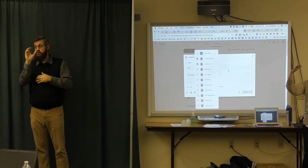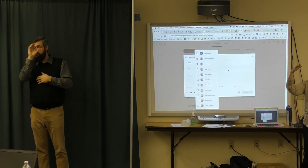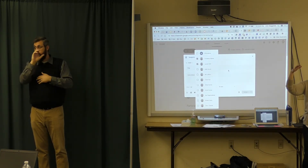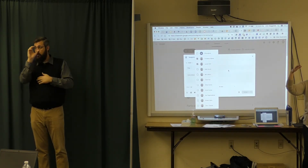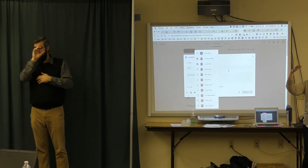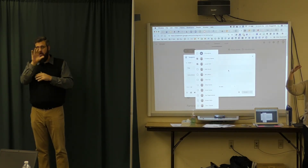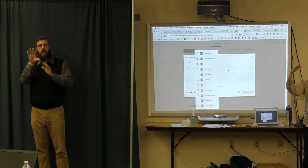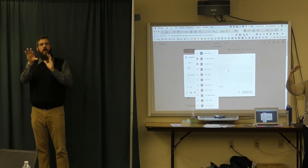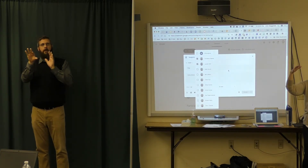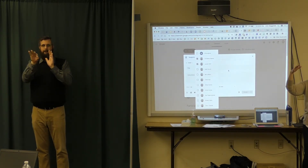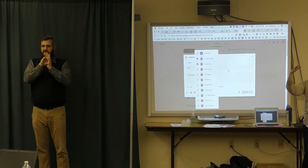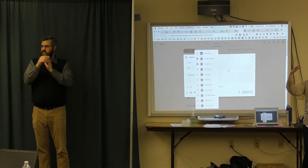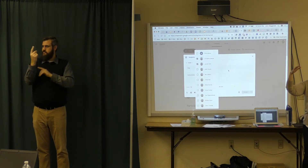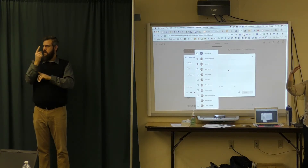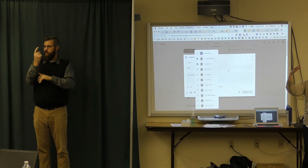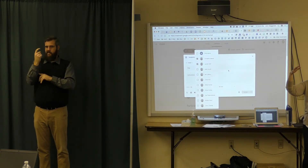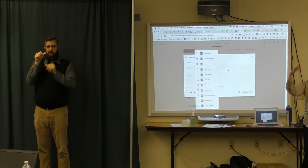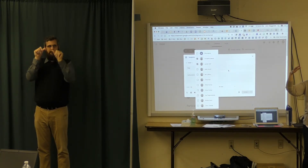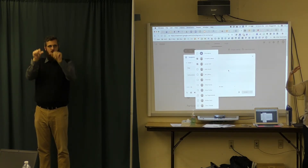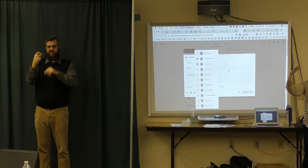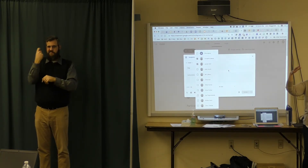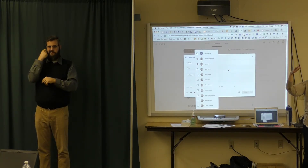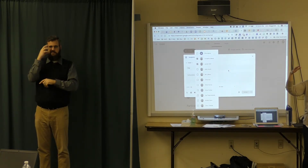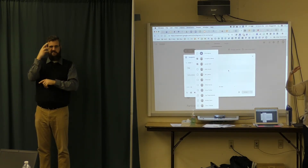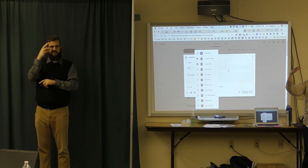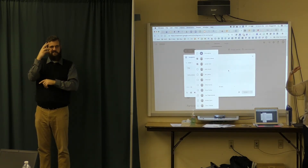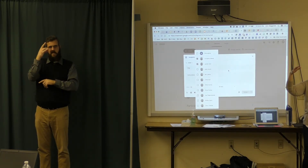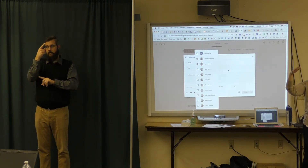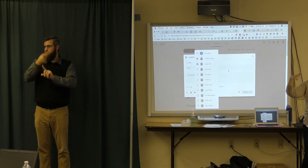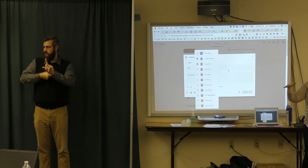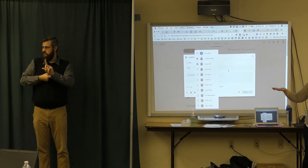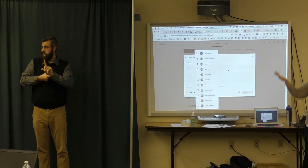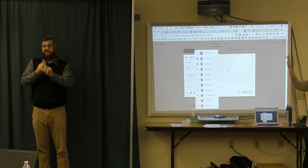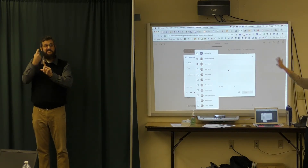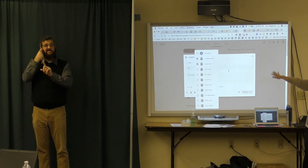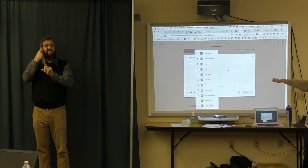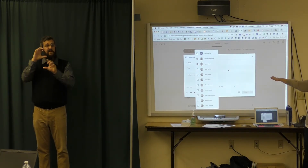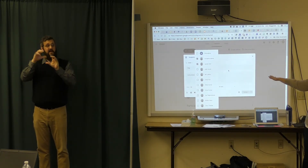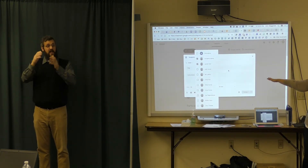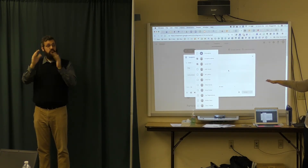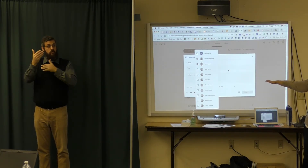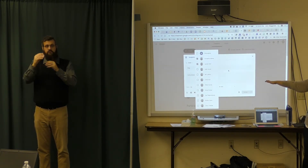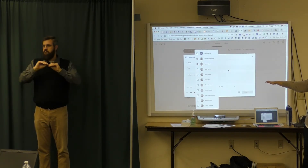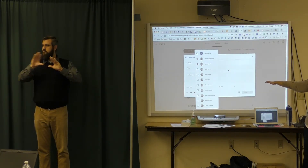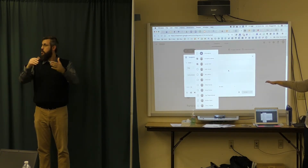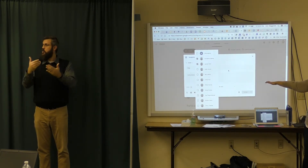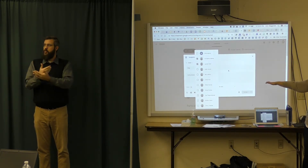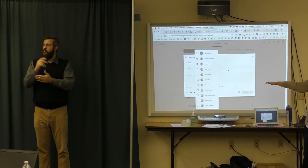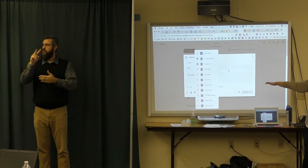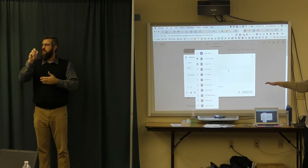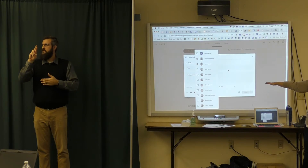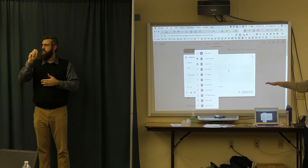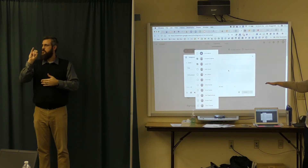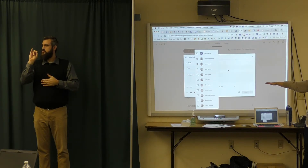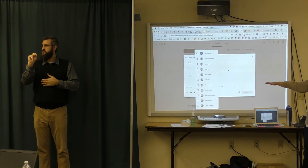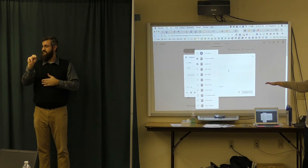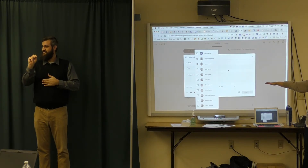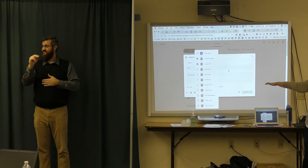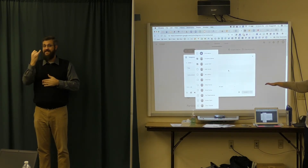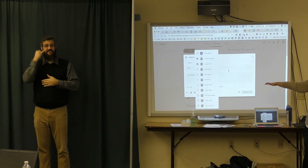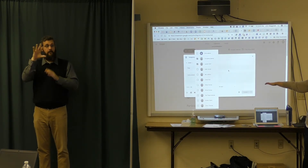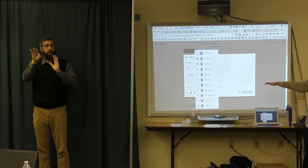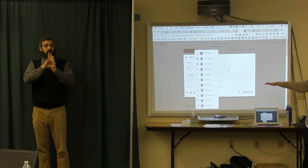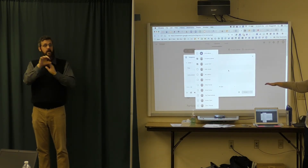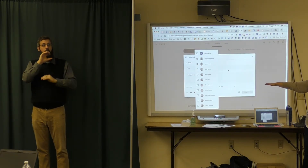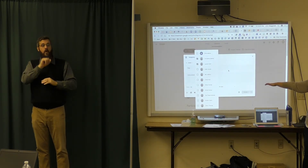pick stuff within the last probably 6 to 8 months because Classroom just had a refresh and this is the new version. So if you pick something like from